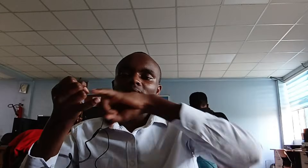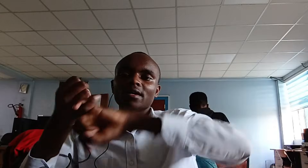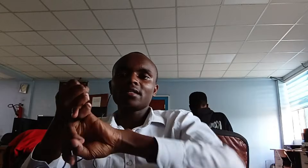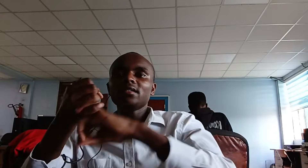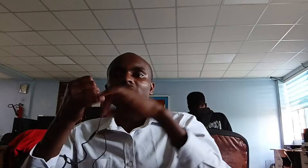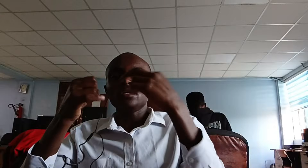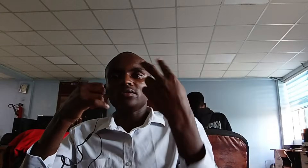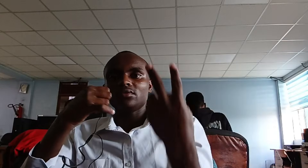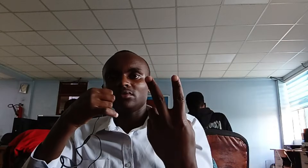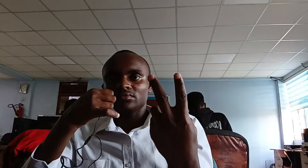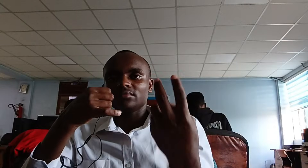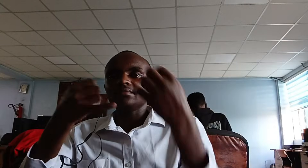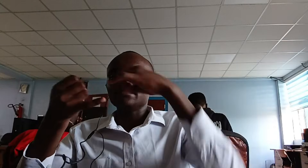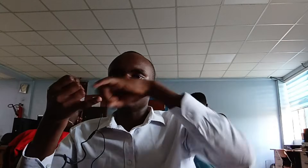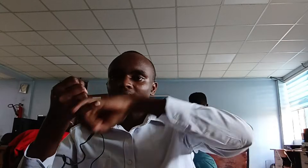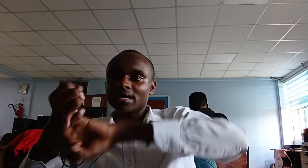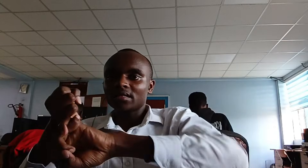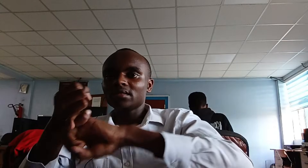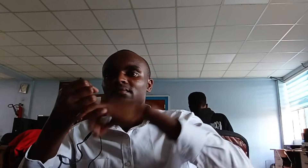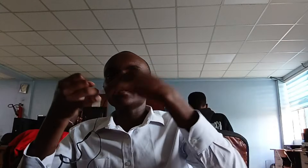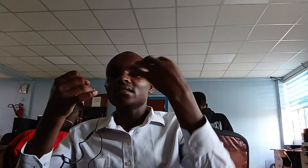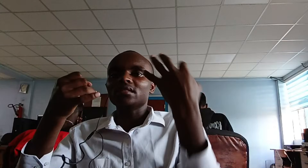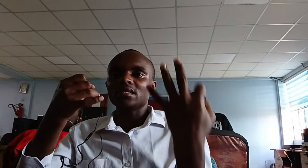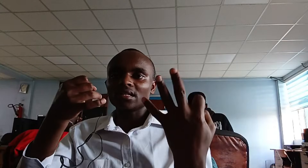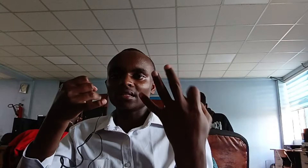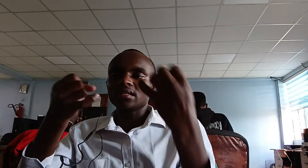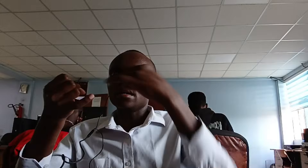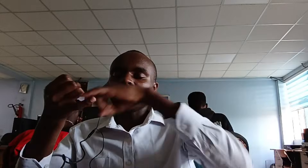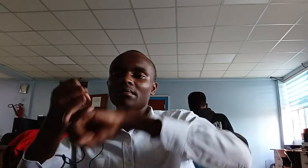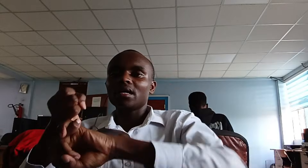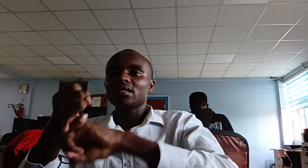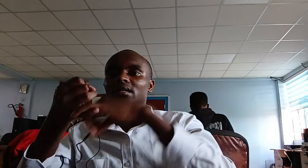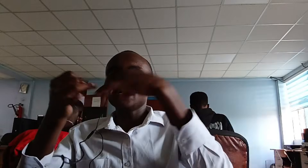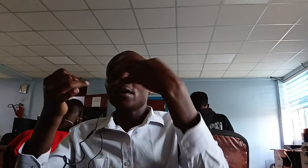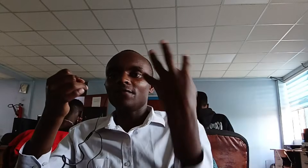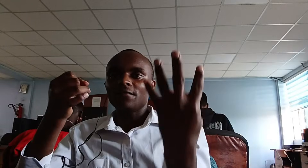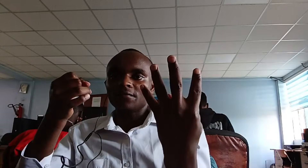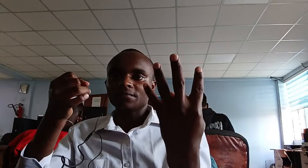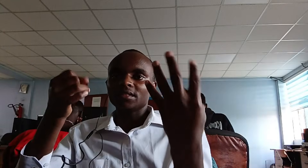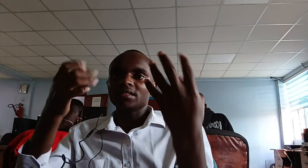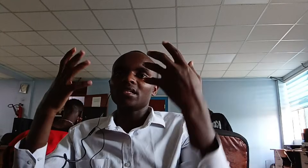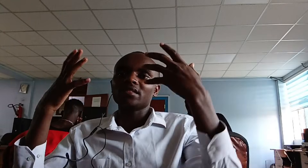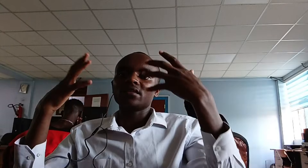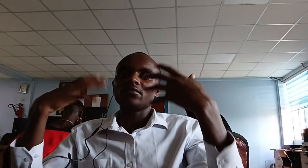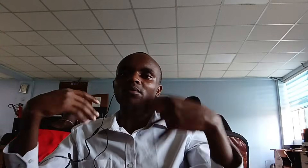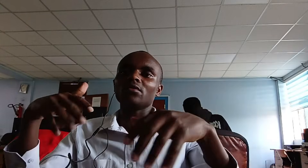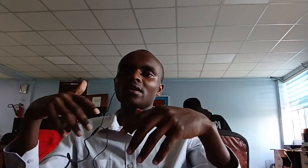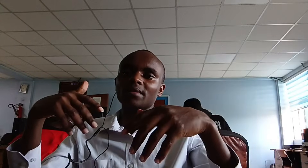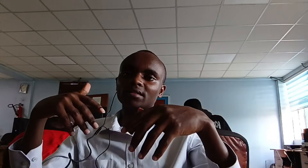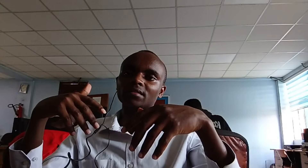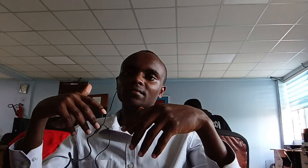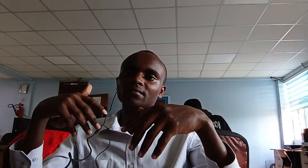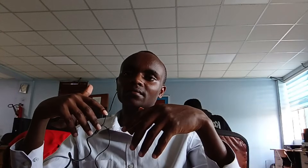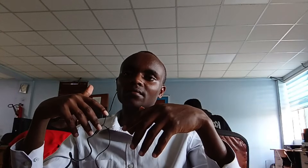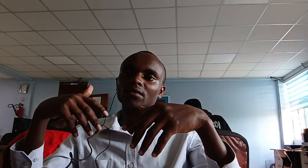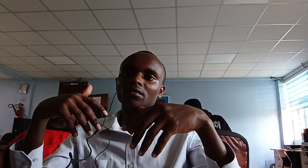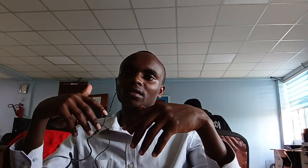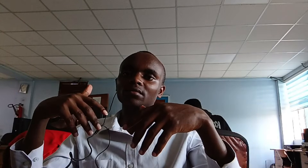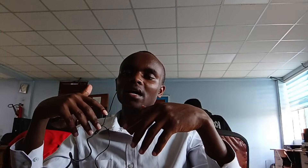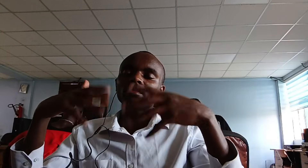marry two, marry three, marry four. Still the sign for monogamous. Okay,